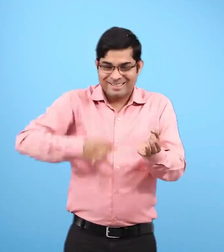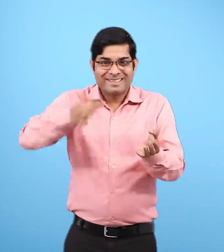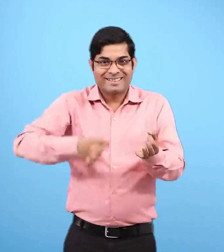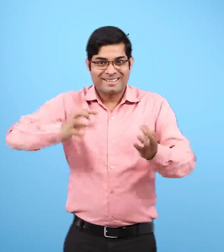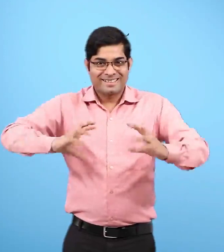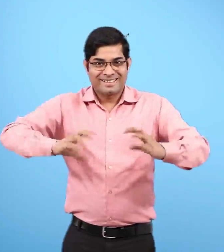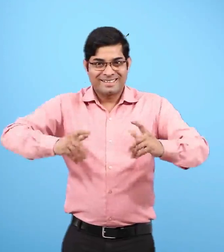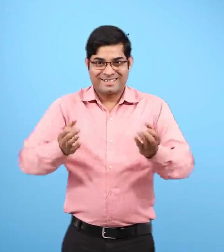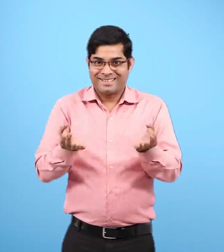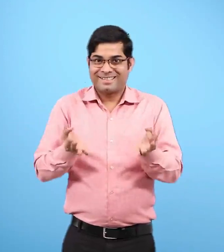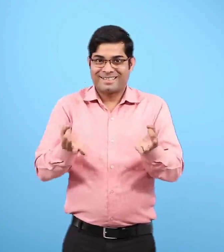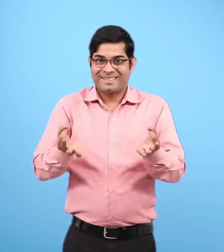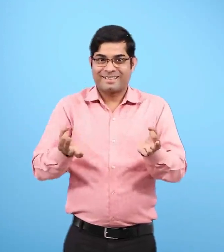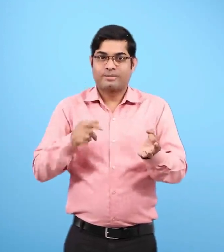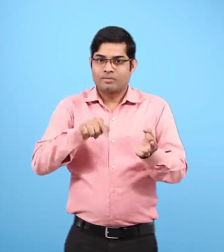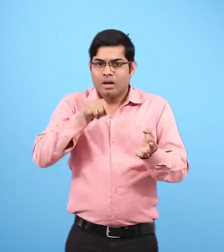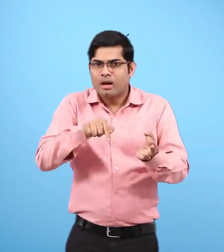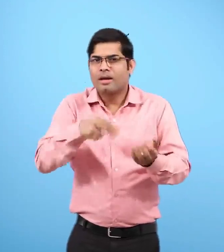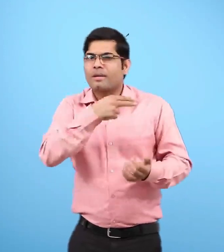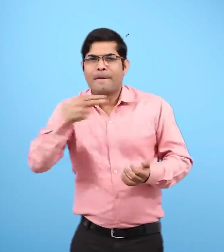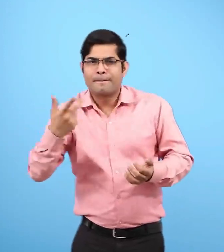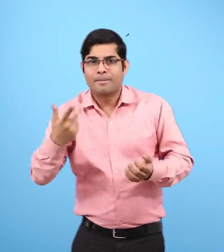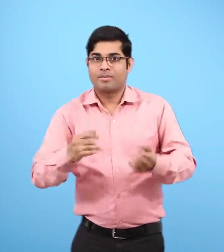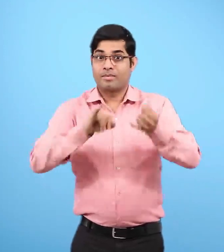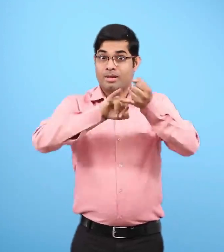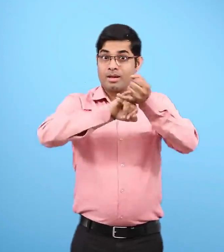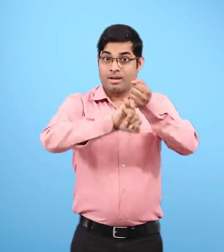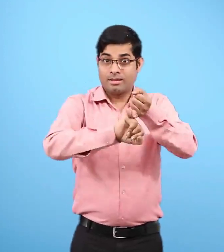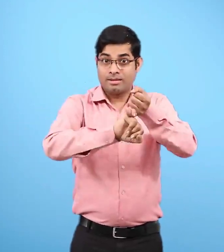manja. Charkhi is also known as a spindle.